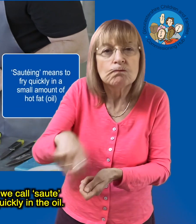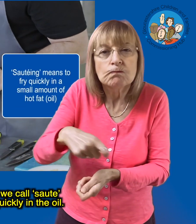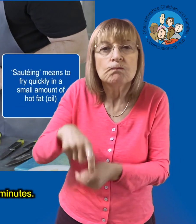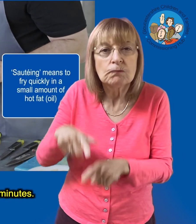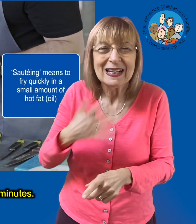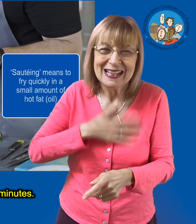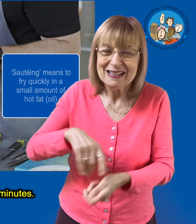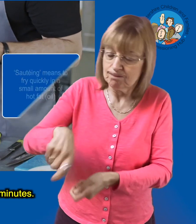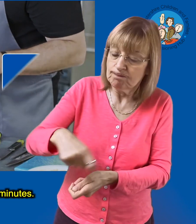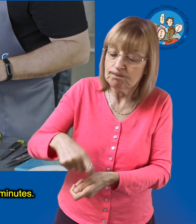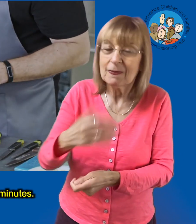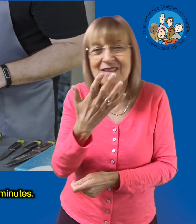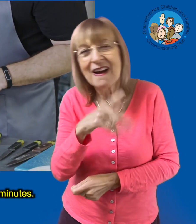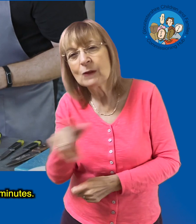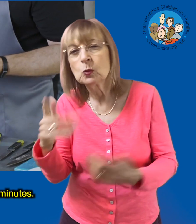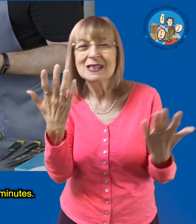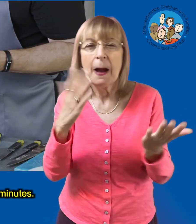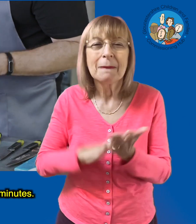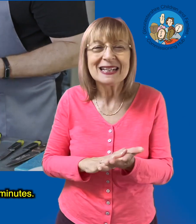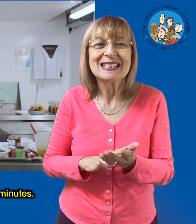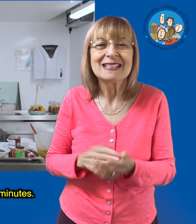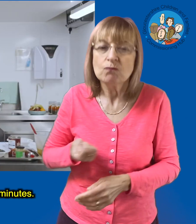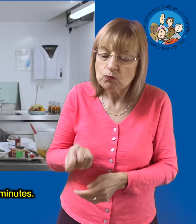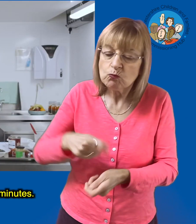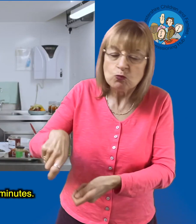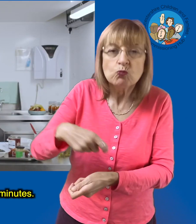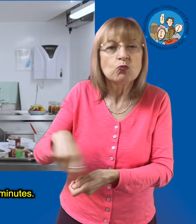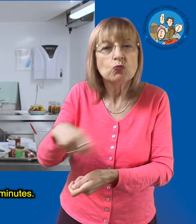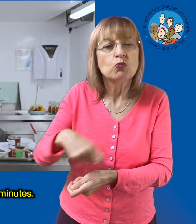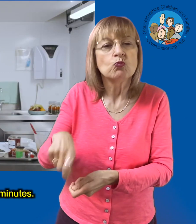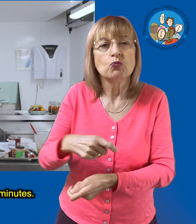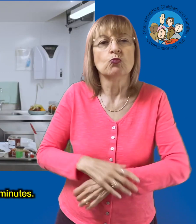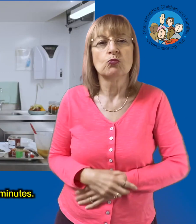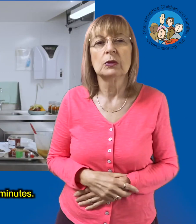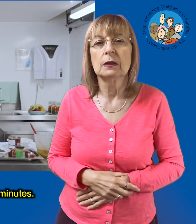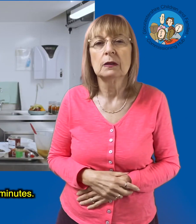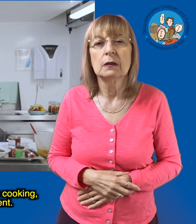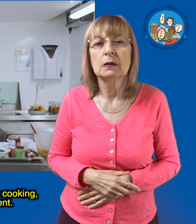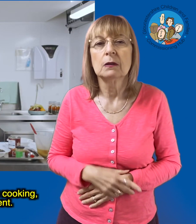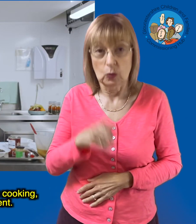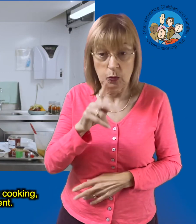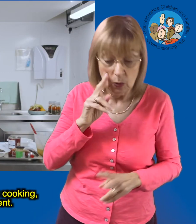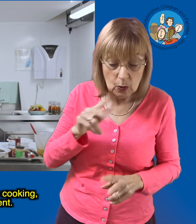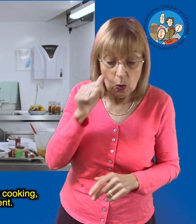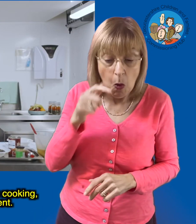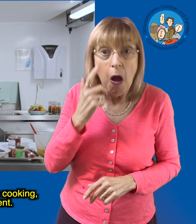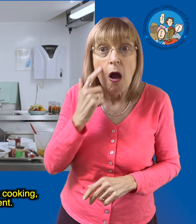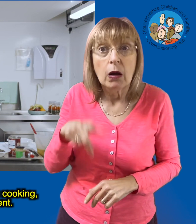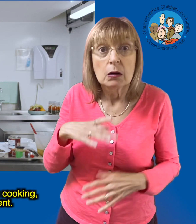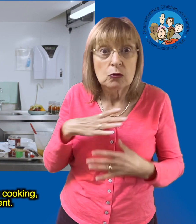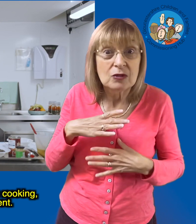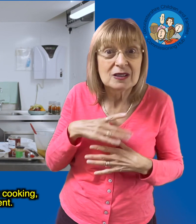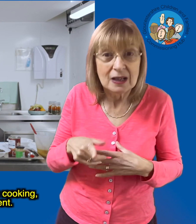the oil. And we want to cook this for about sort of 5 to 10 minutes. The key we